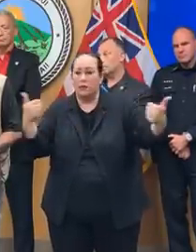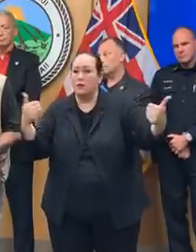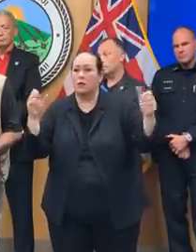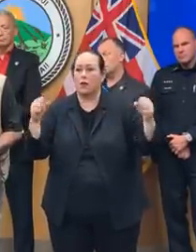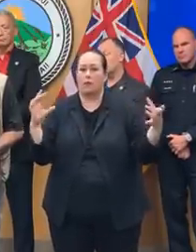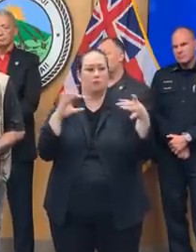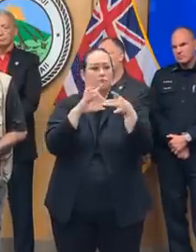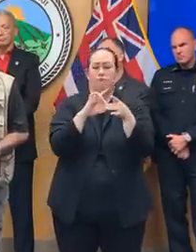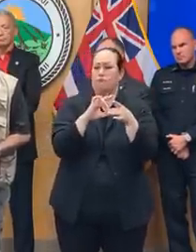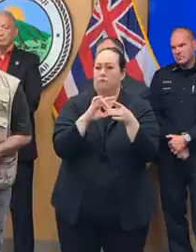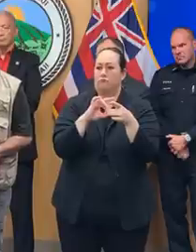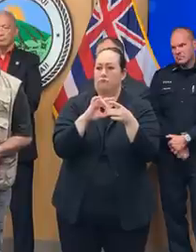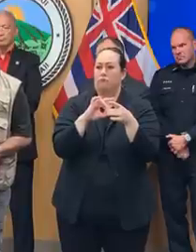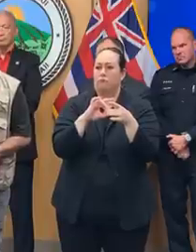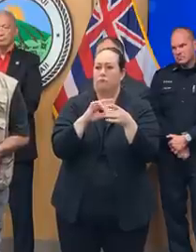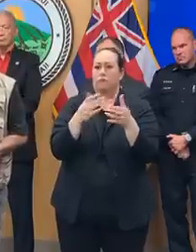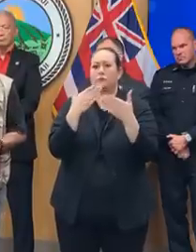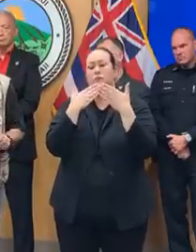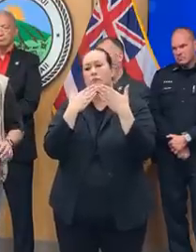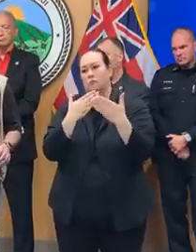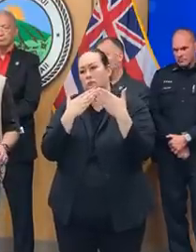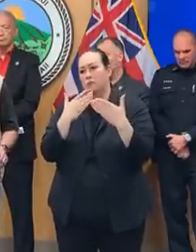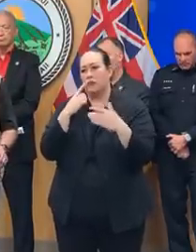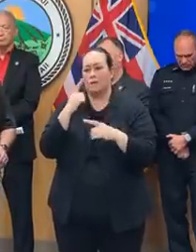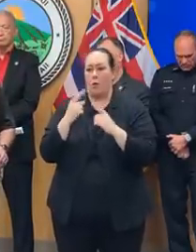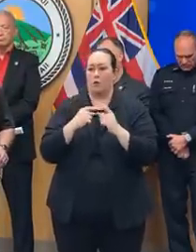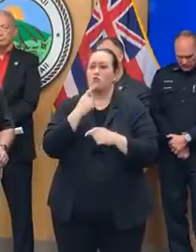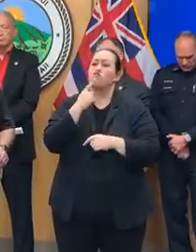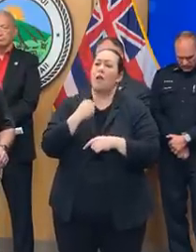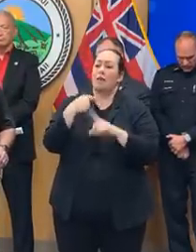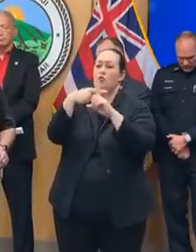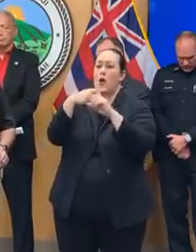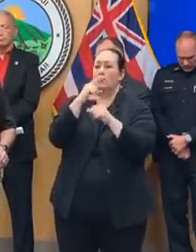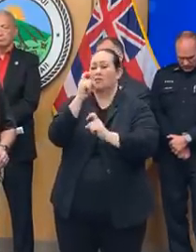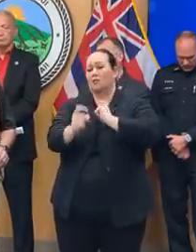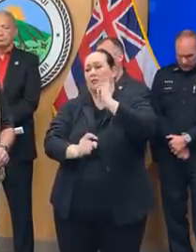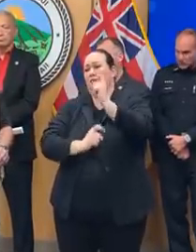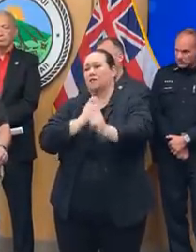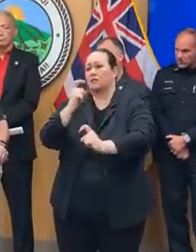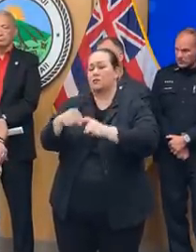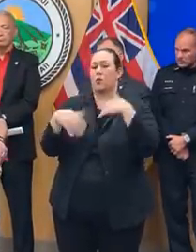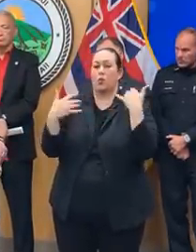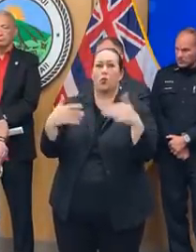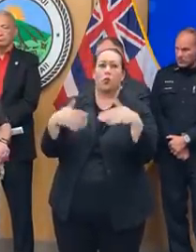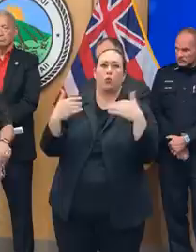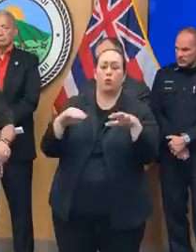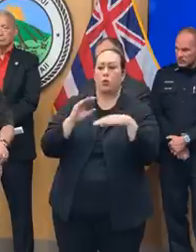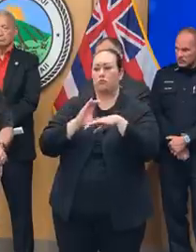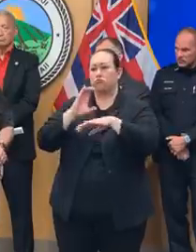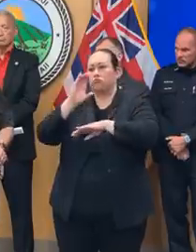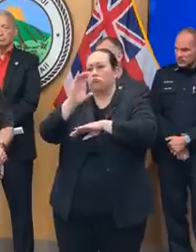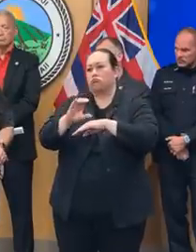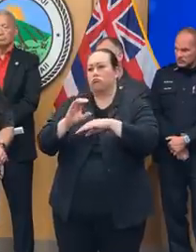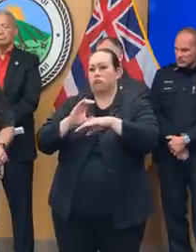Thanks to the generosity of Red Cross donors all over the world and the enlightened leadership of Governor